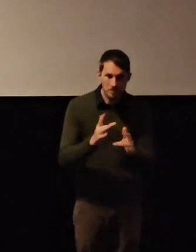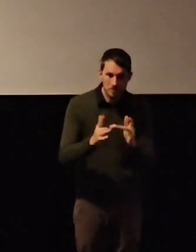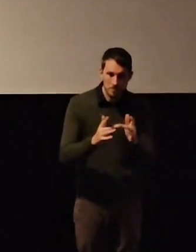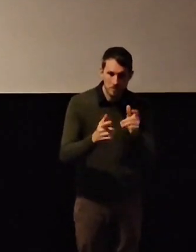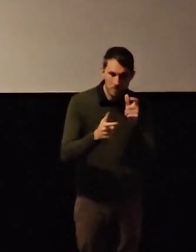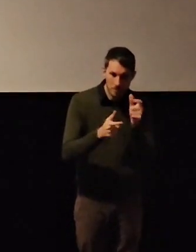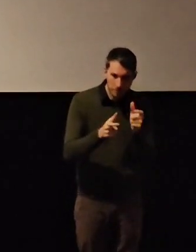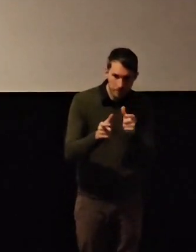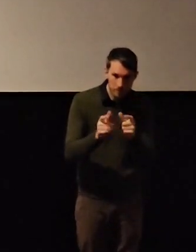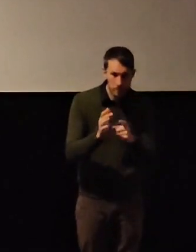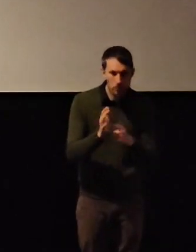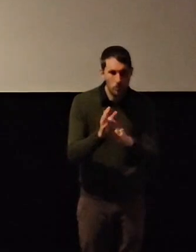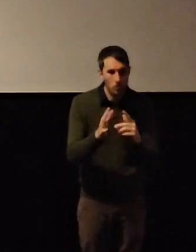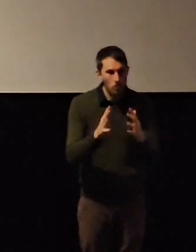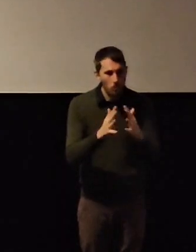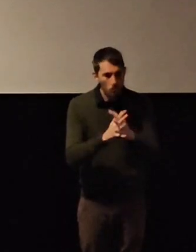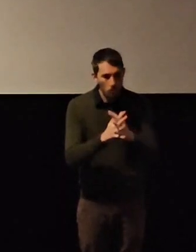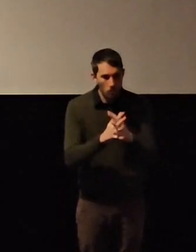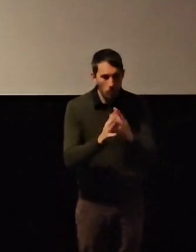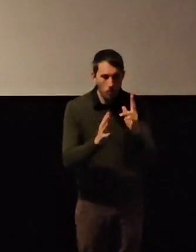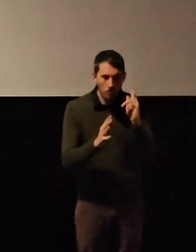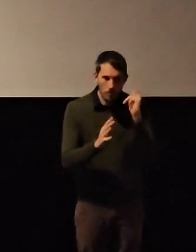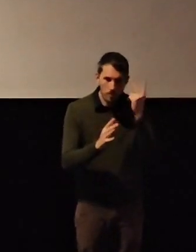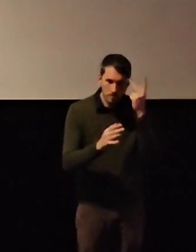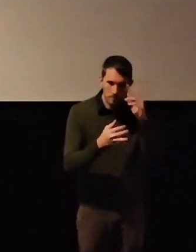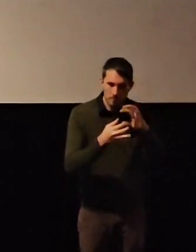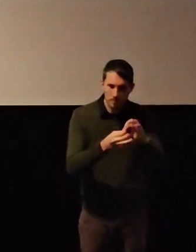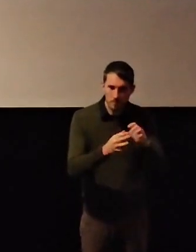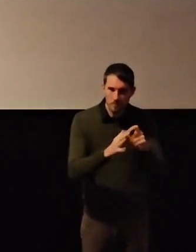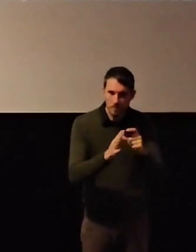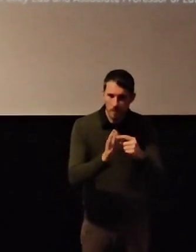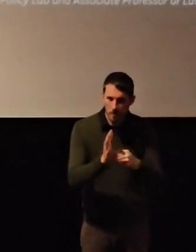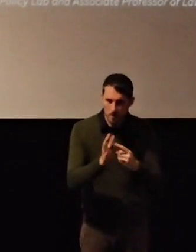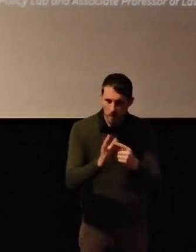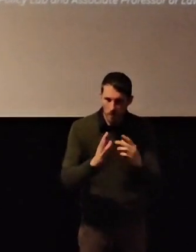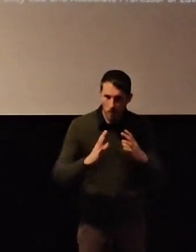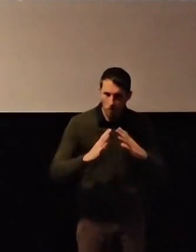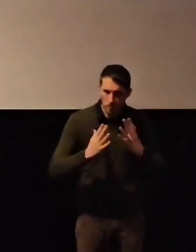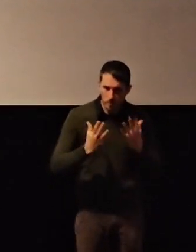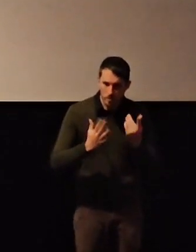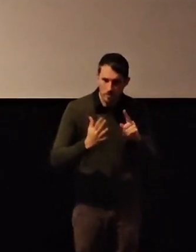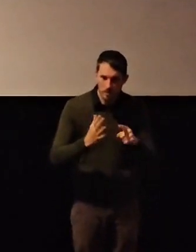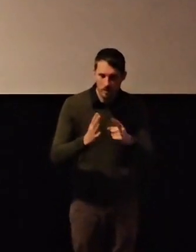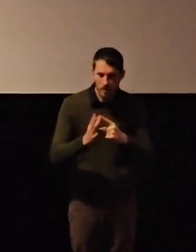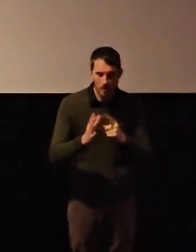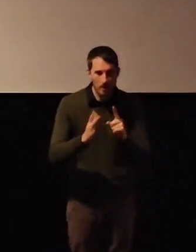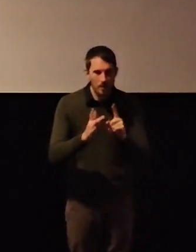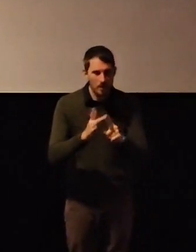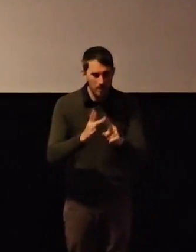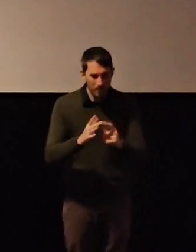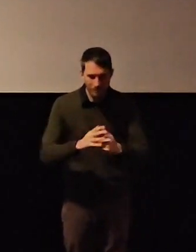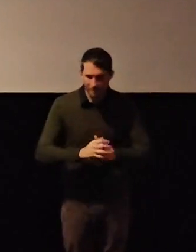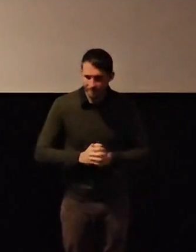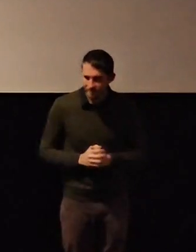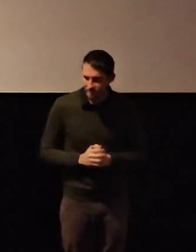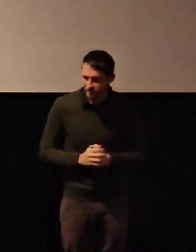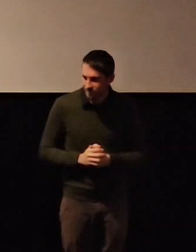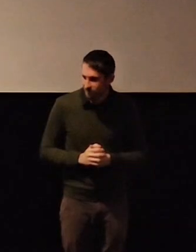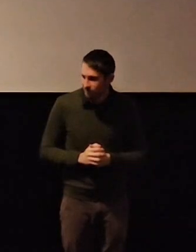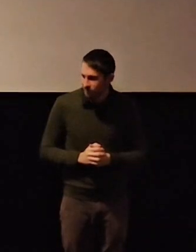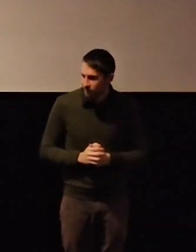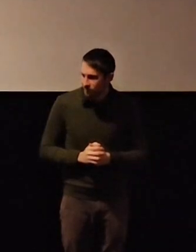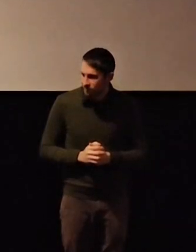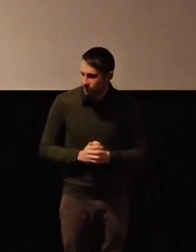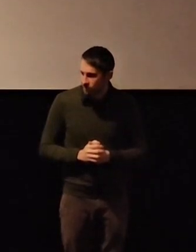and the law and politics of data, automation, and artificial intelligence. She's been at the forefront